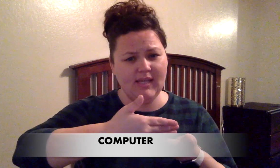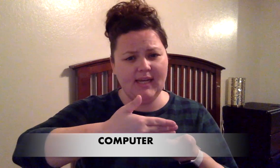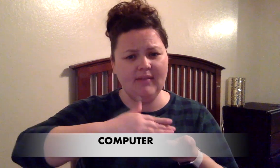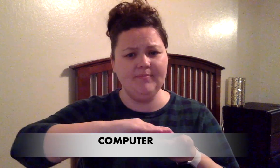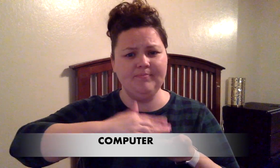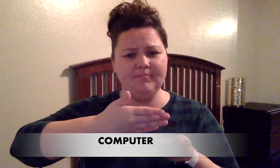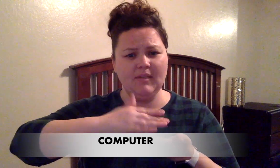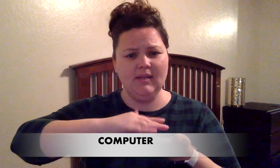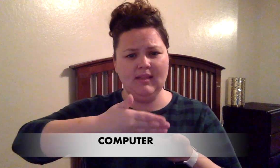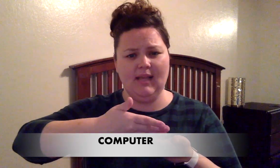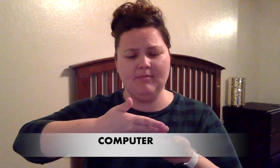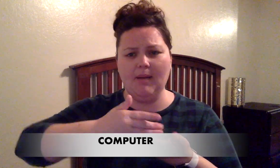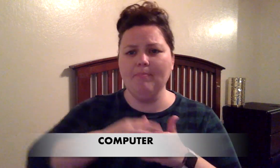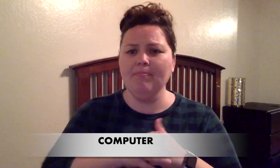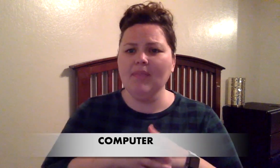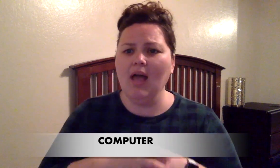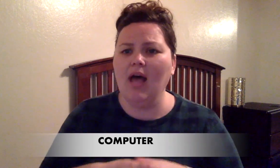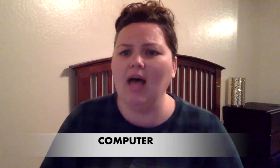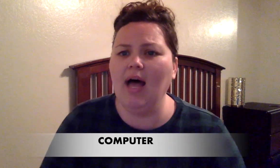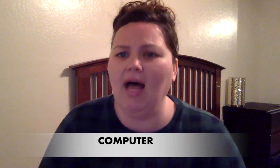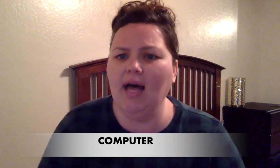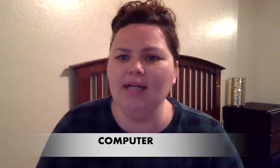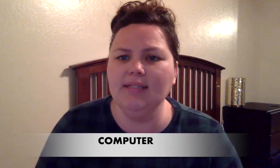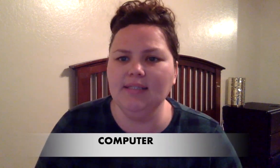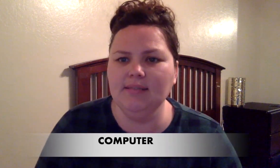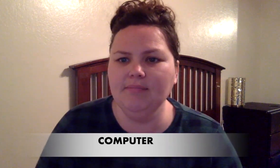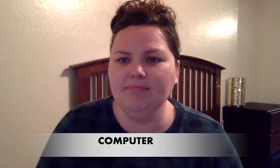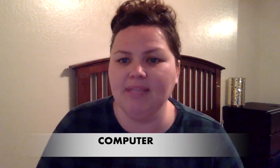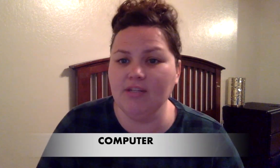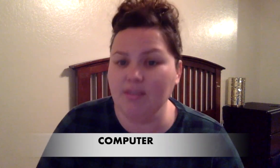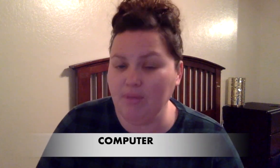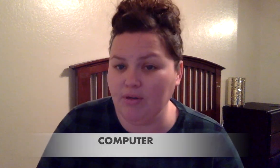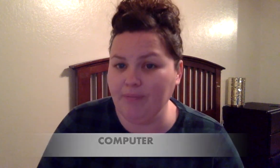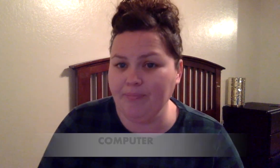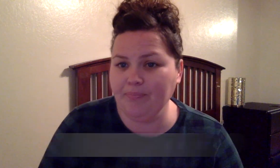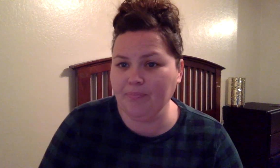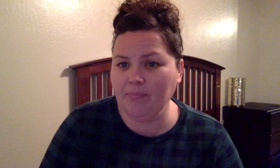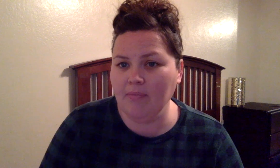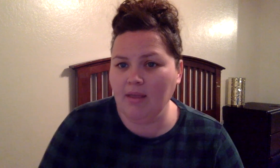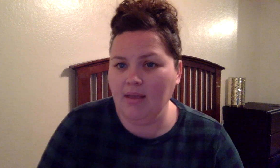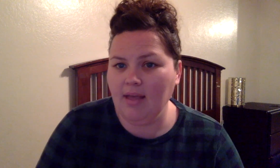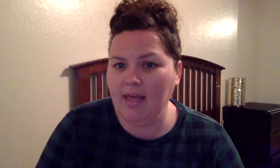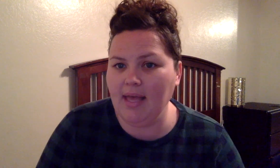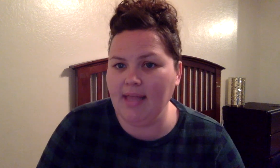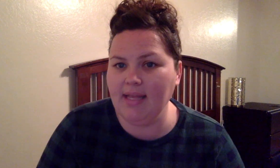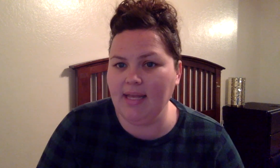sign. Laptop. But there's computer. And then